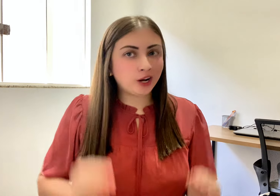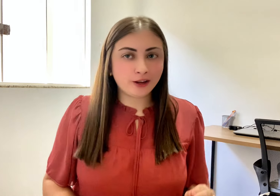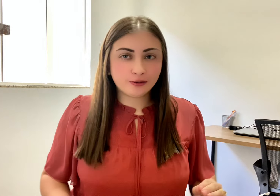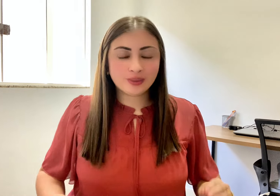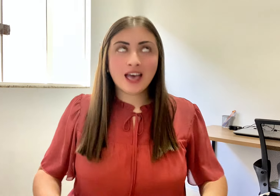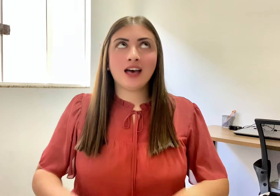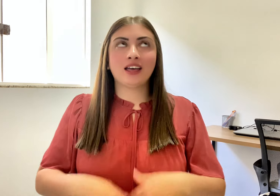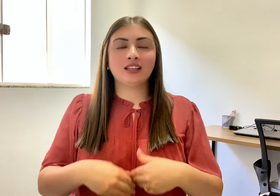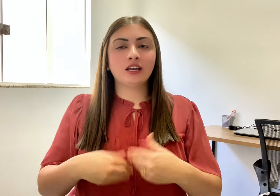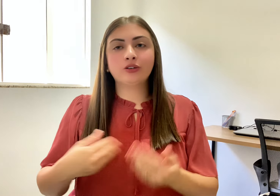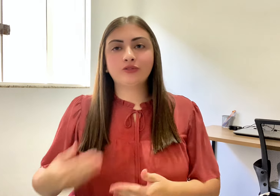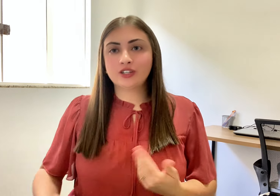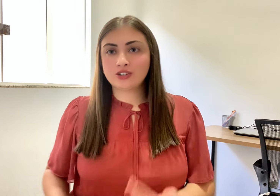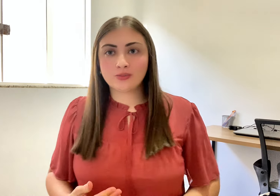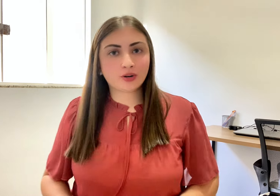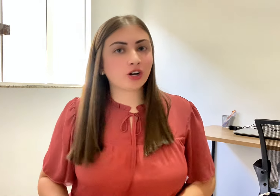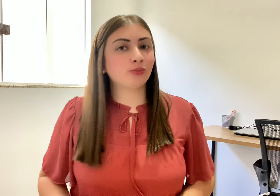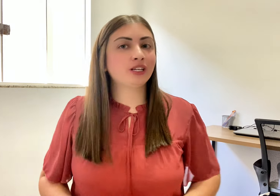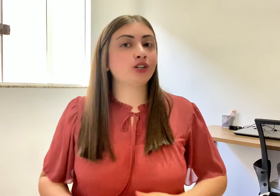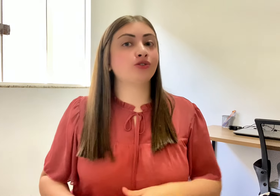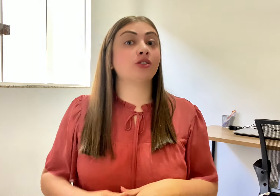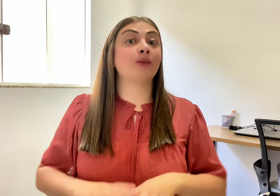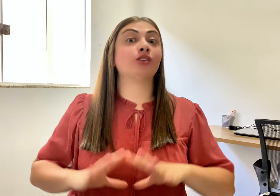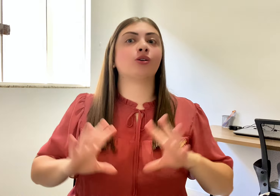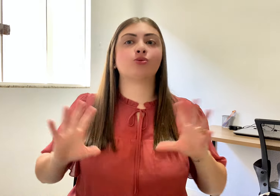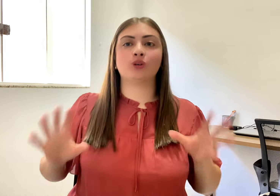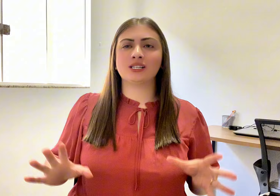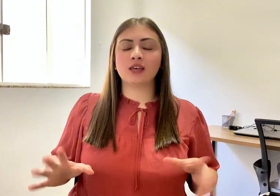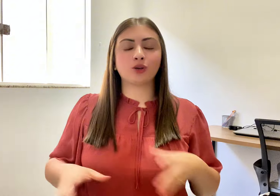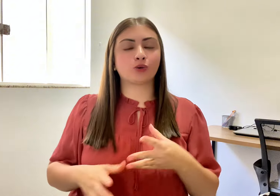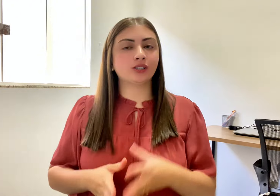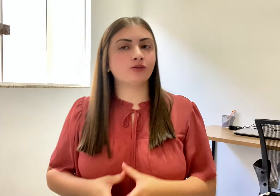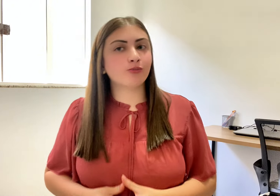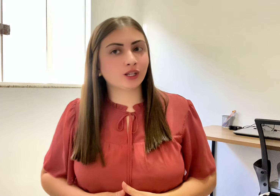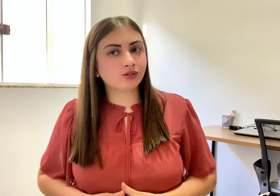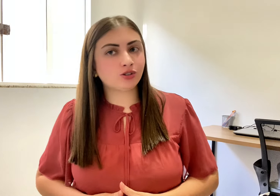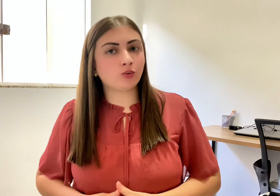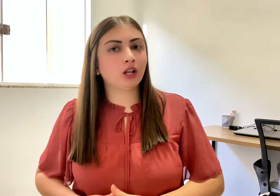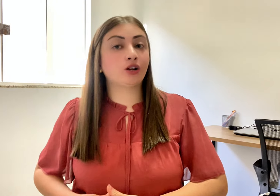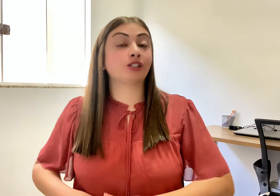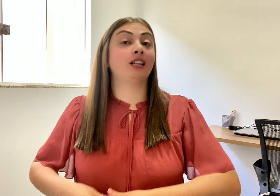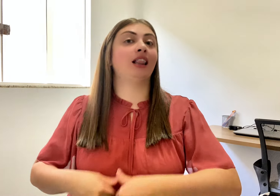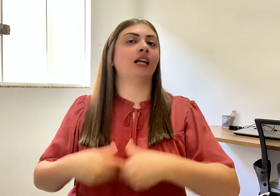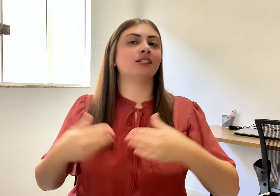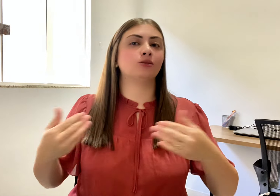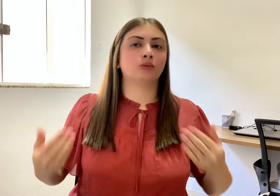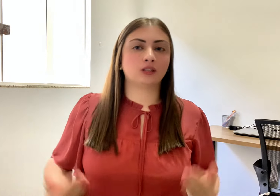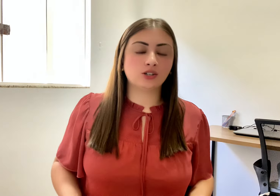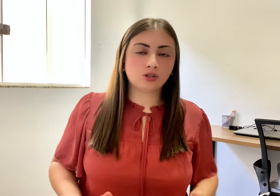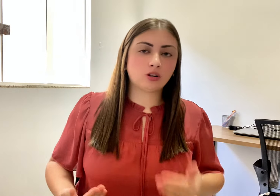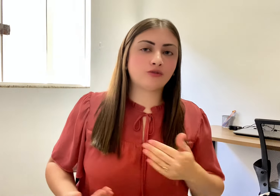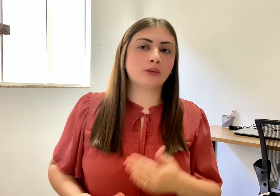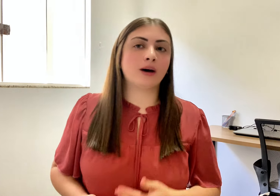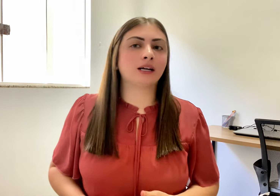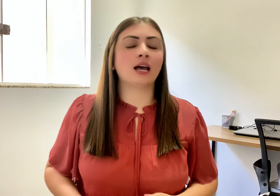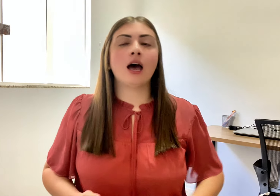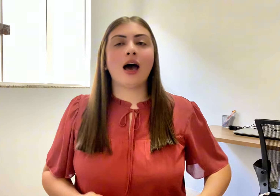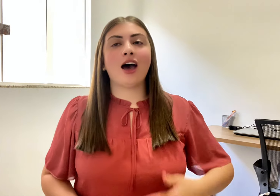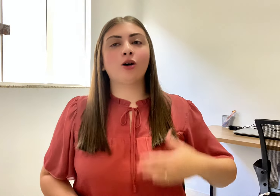Wave, an innovation program that uses mental tricks and creative methods to unlock the latent potential of the mind, helping